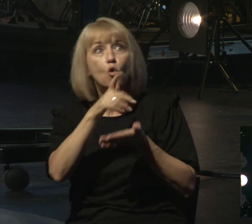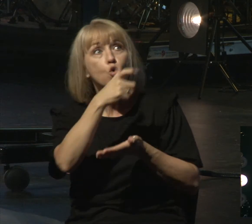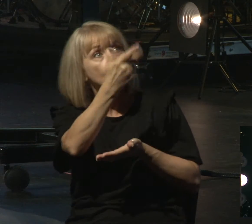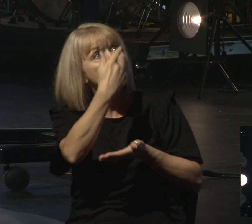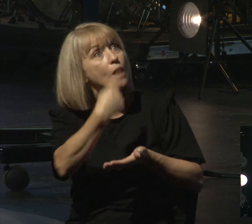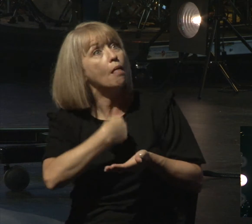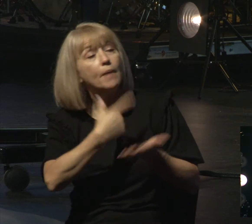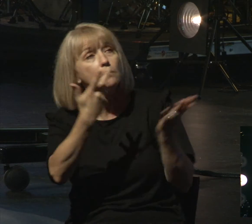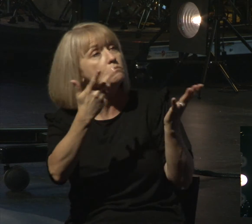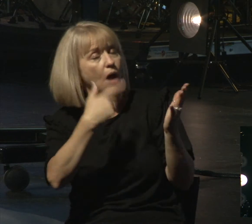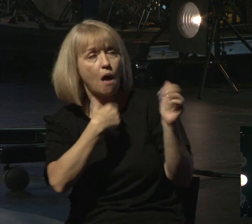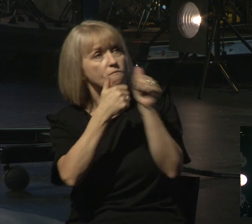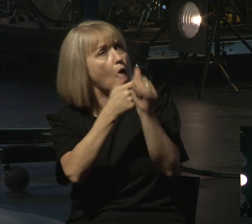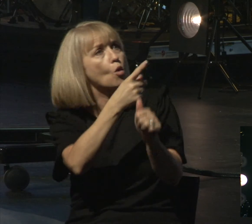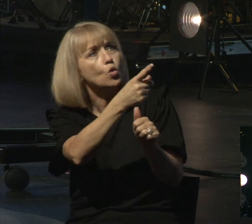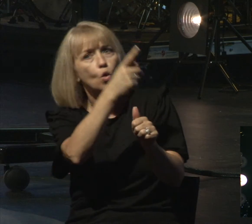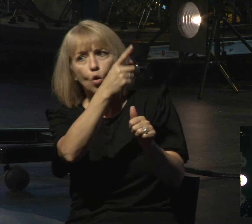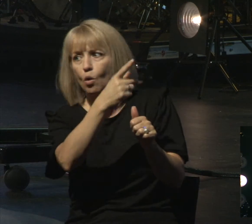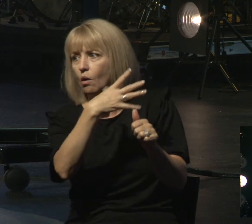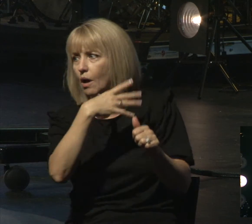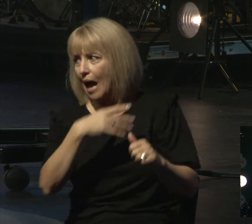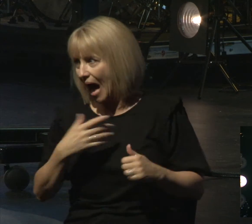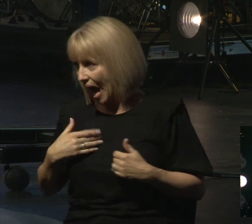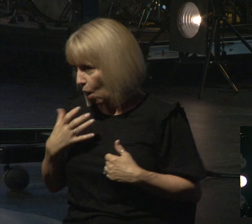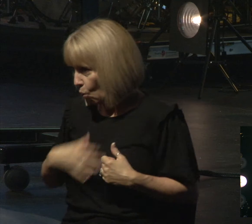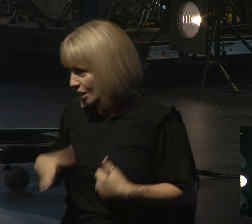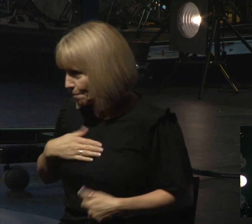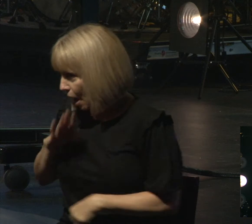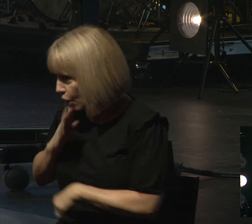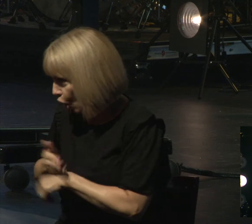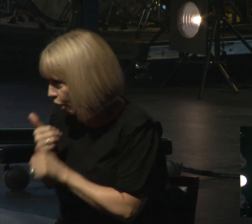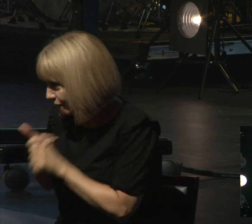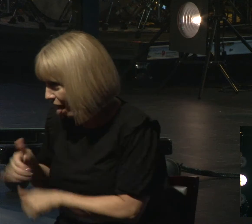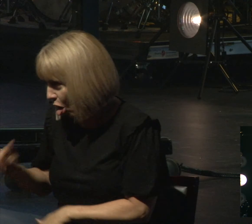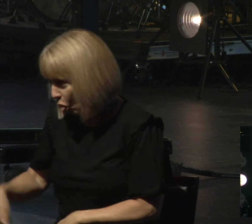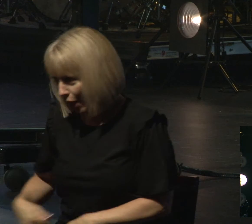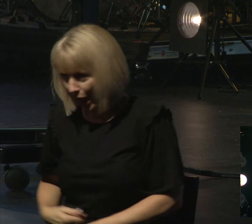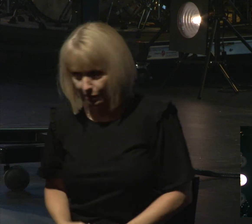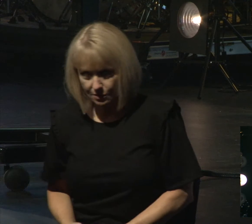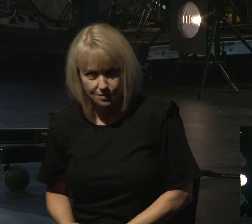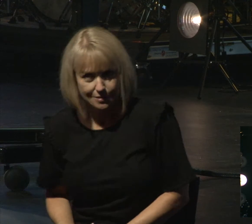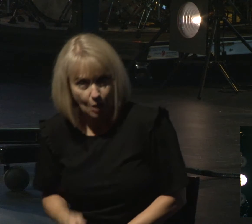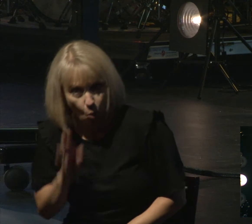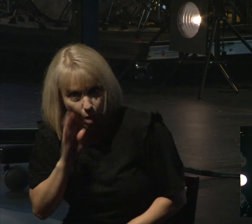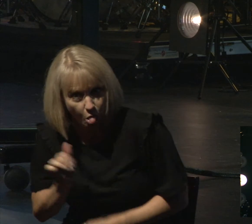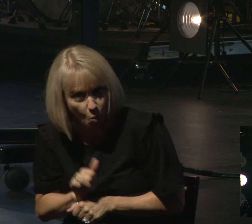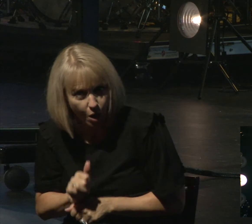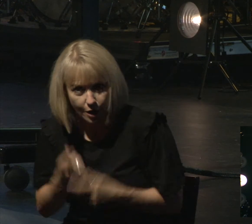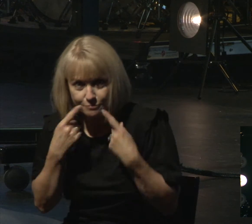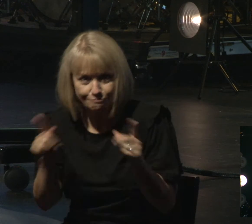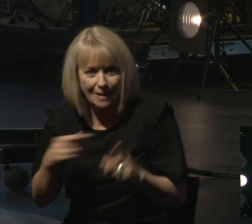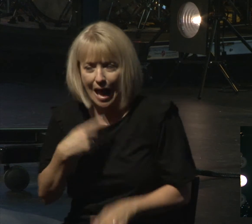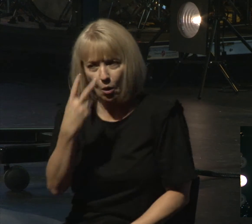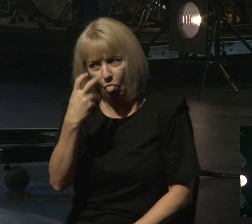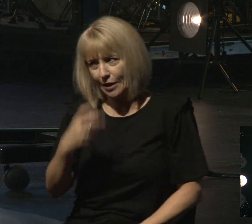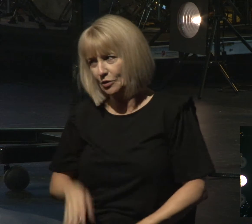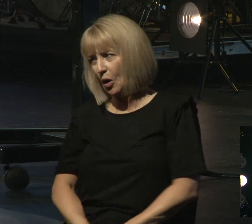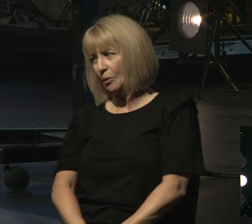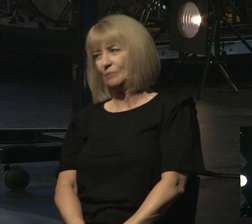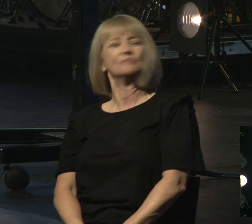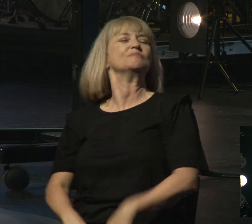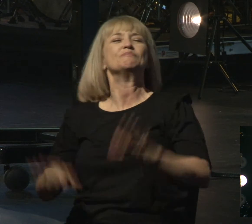whoever you choose for me to marry. I'm trying to get my daughters, by the way, to go along with this. Not sure it's going to work. But the Jewish people, they